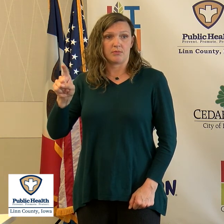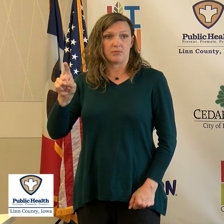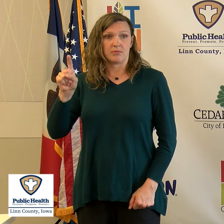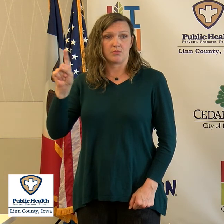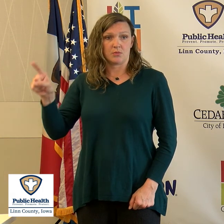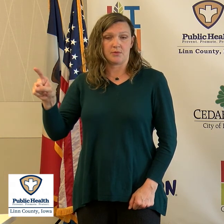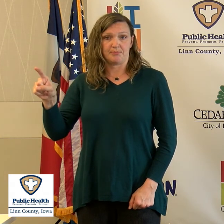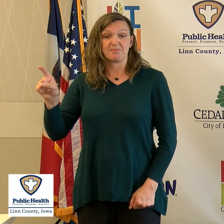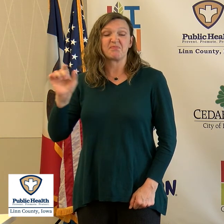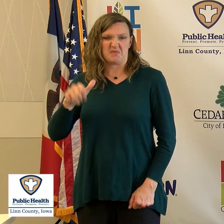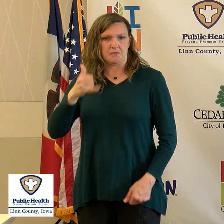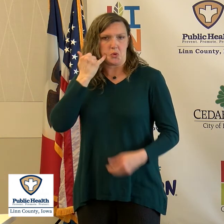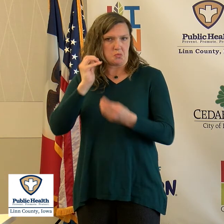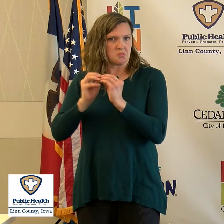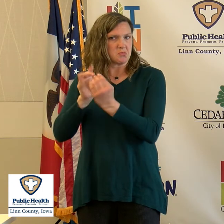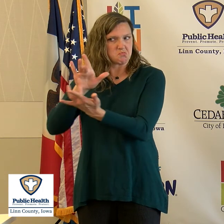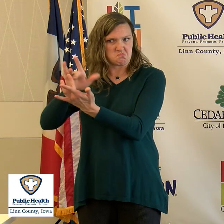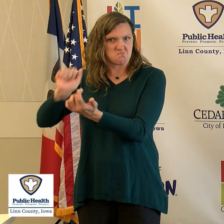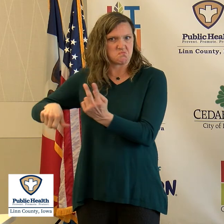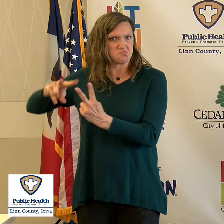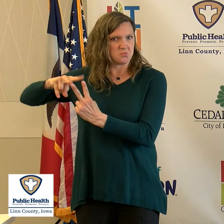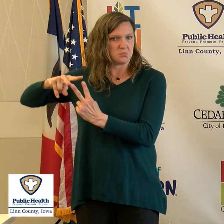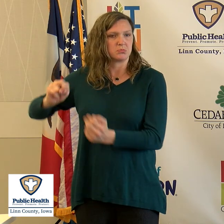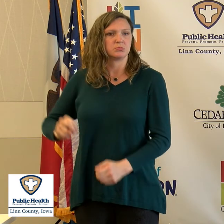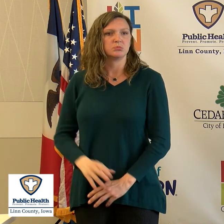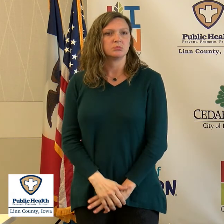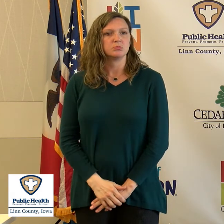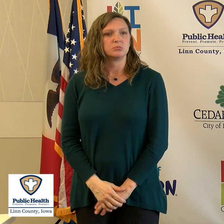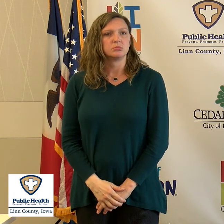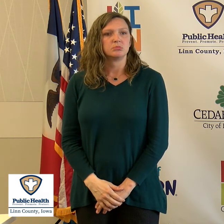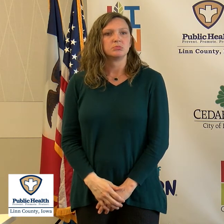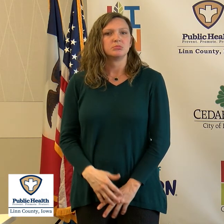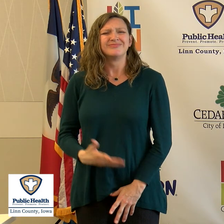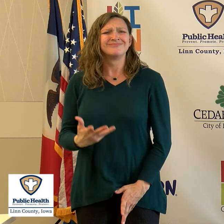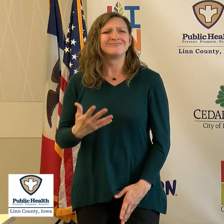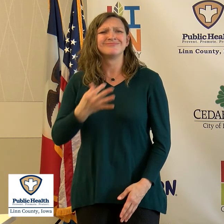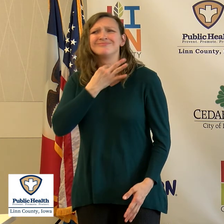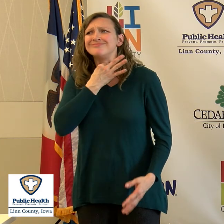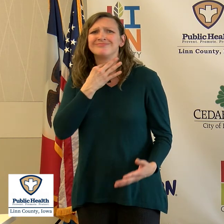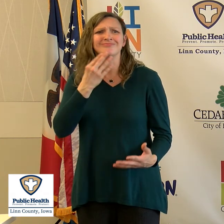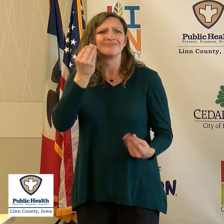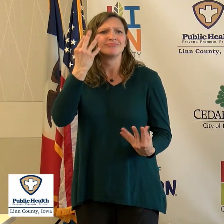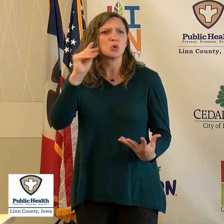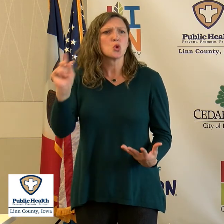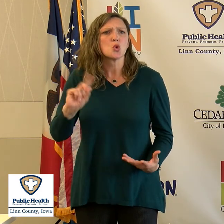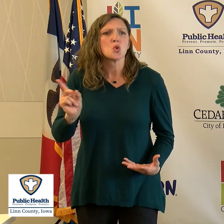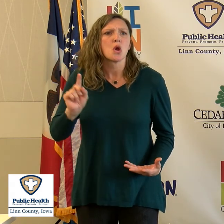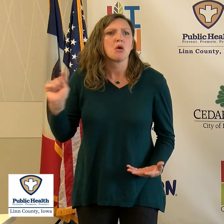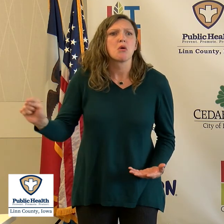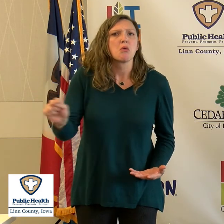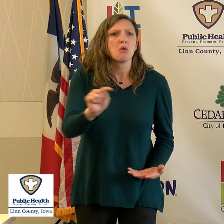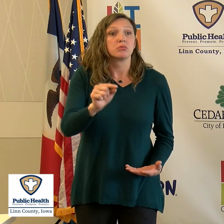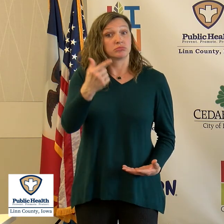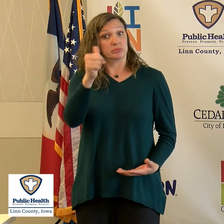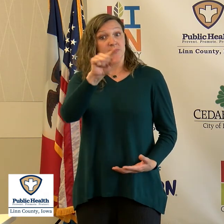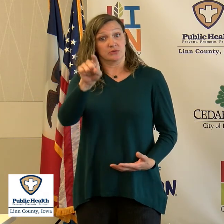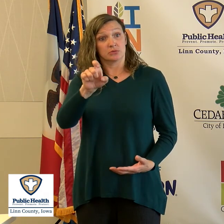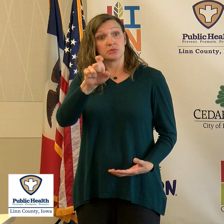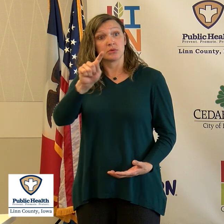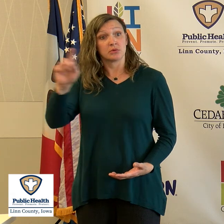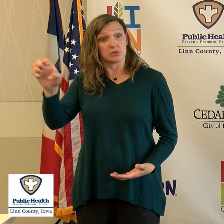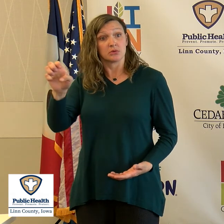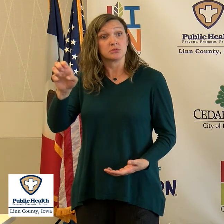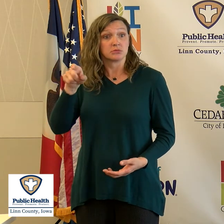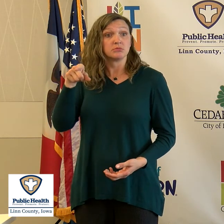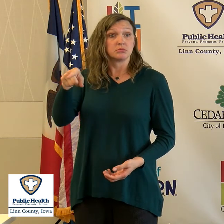855-581-8111. For more information and resources, visit the Gazette's Coronavirus Resource page for